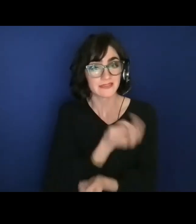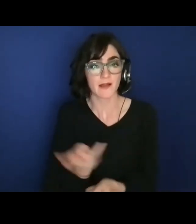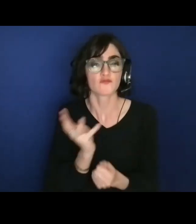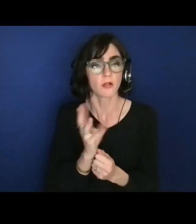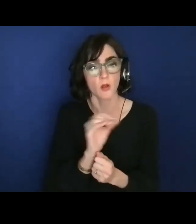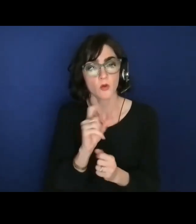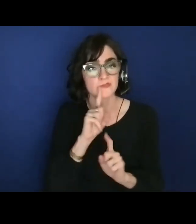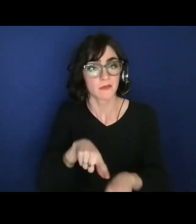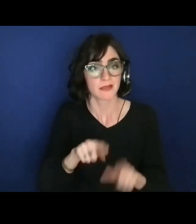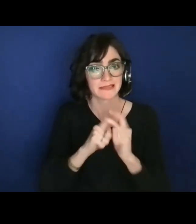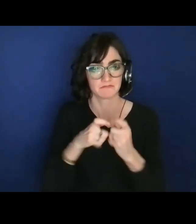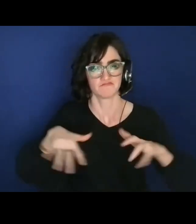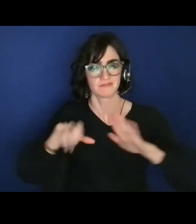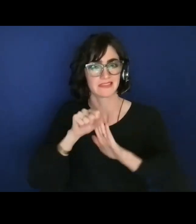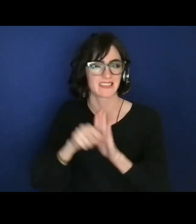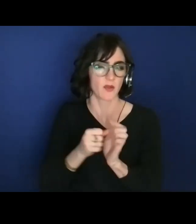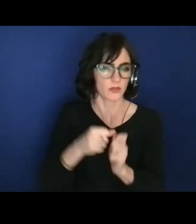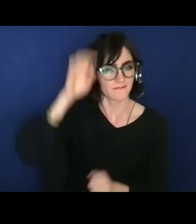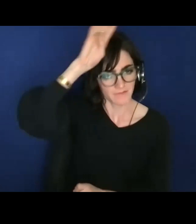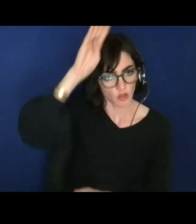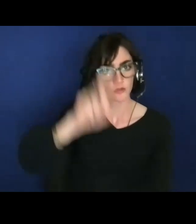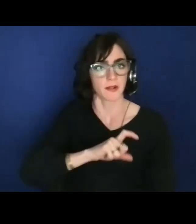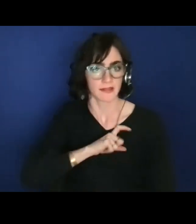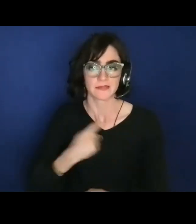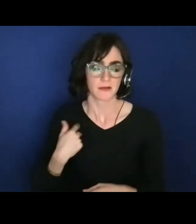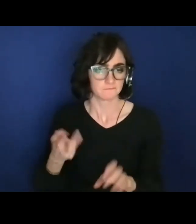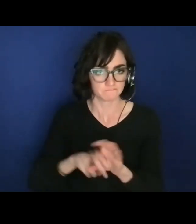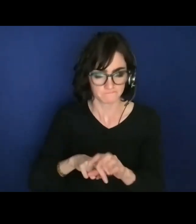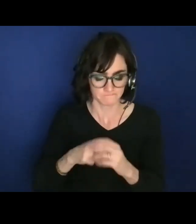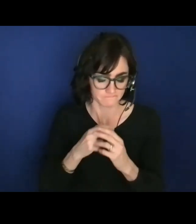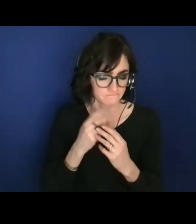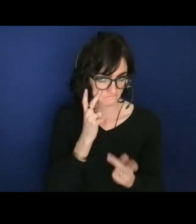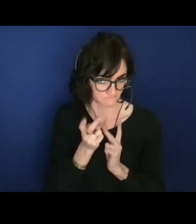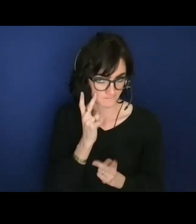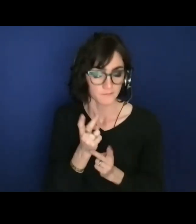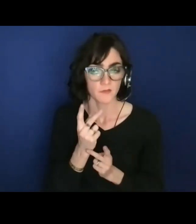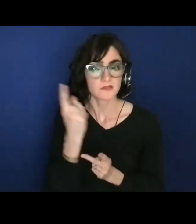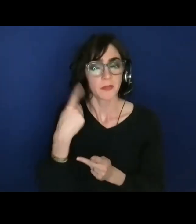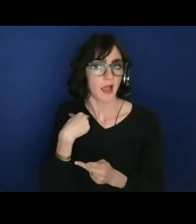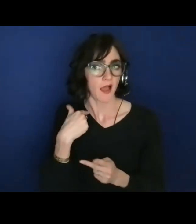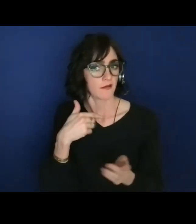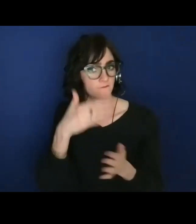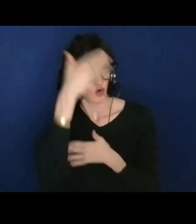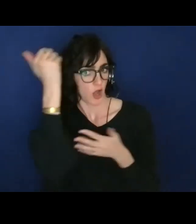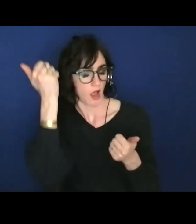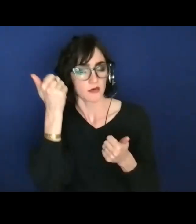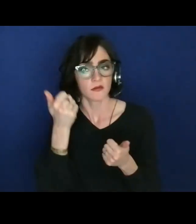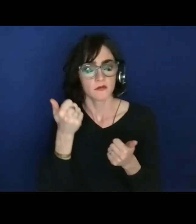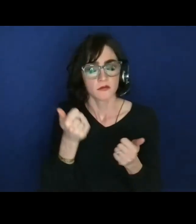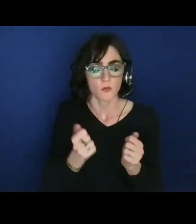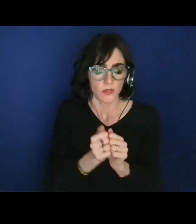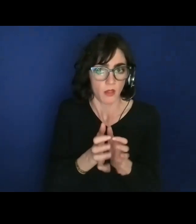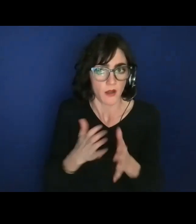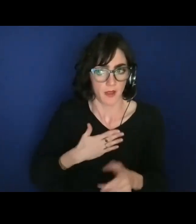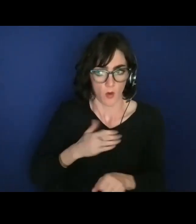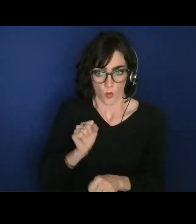teams, fire and police. And it's a statistic that I had forgotten in a lot of my work, which is that people with serious mental illness are far